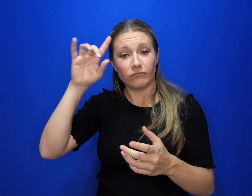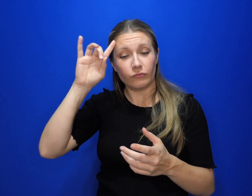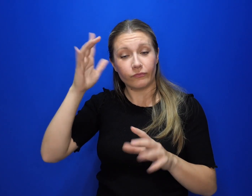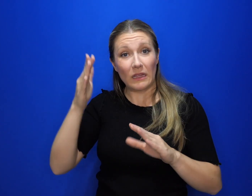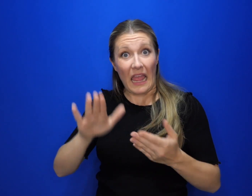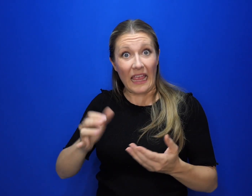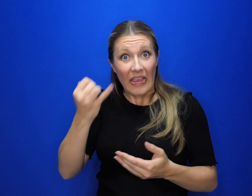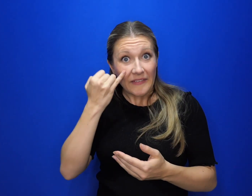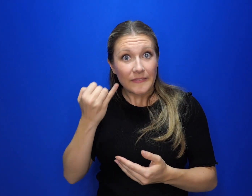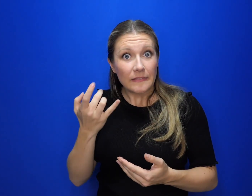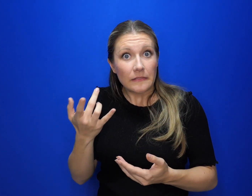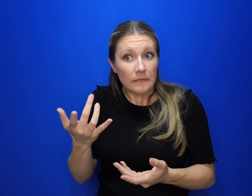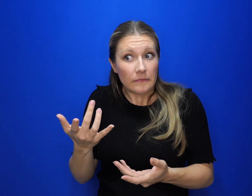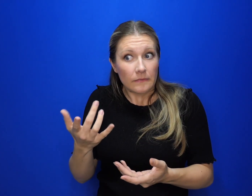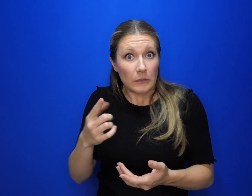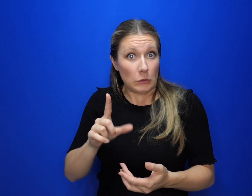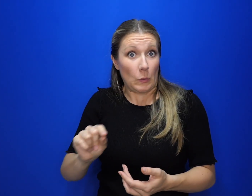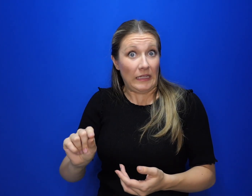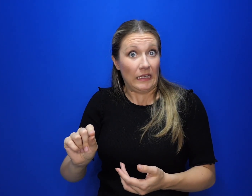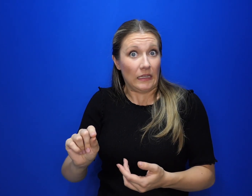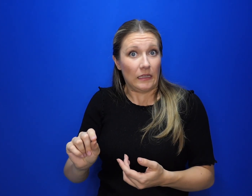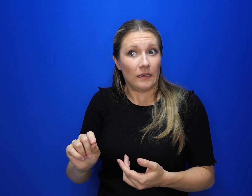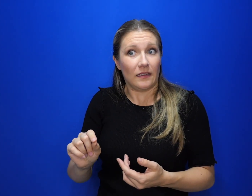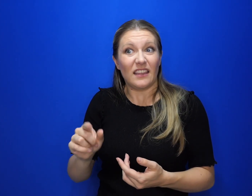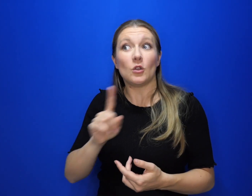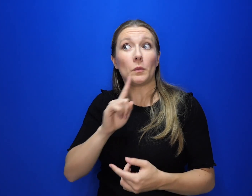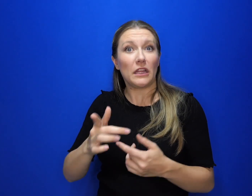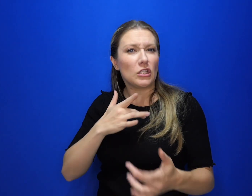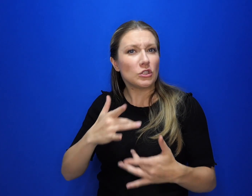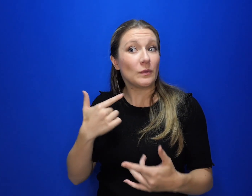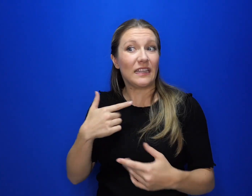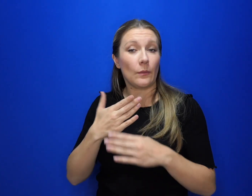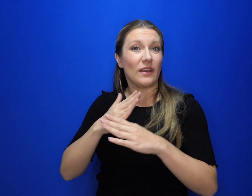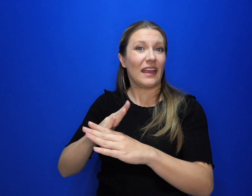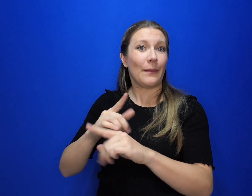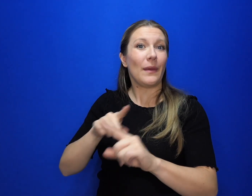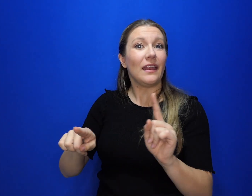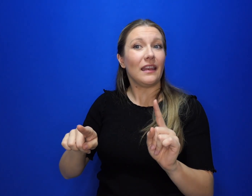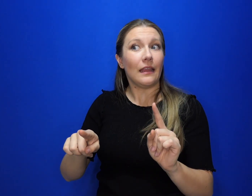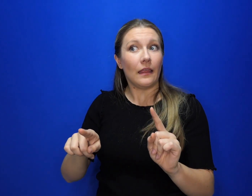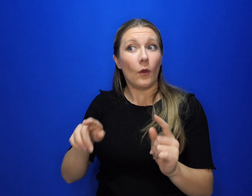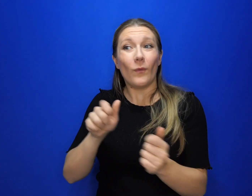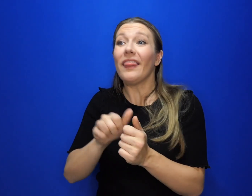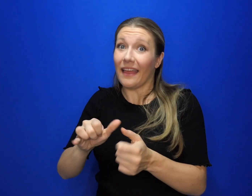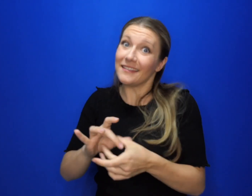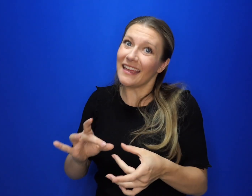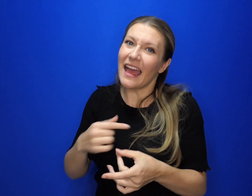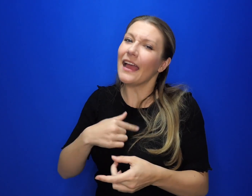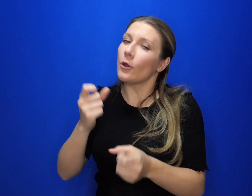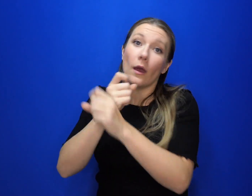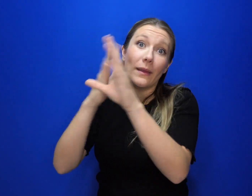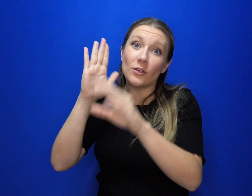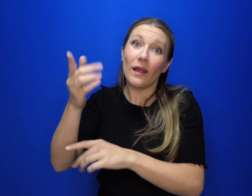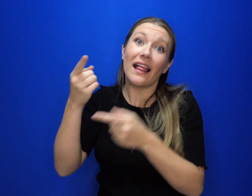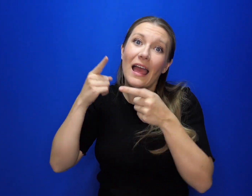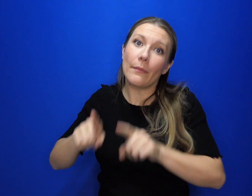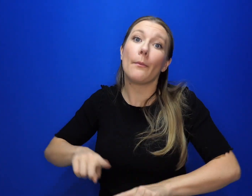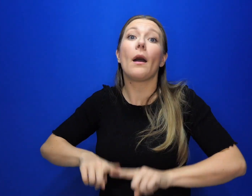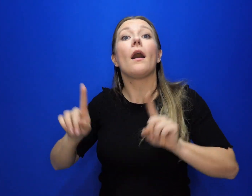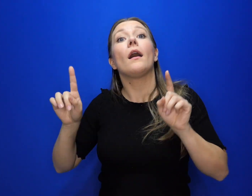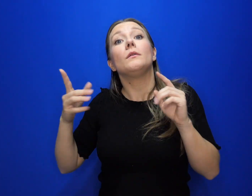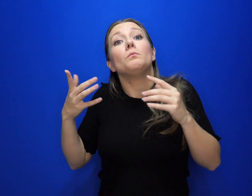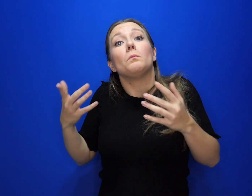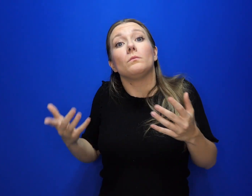real concern and we need to guard against this. Having said that, I don't imagine it's going to happen. But then